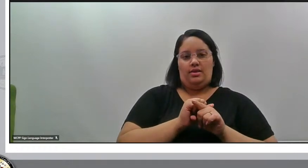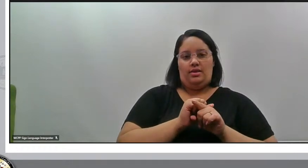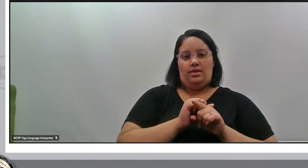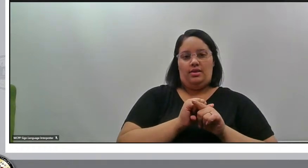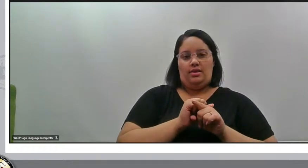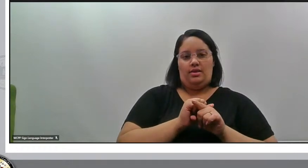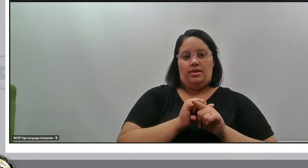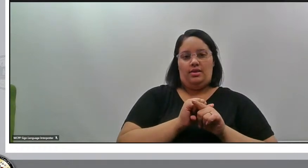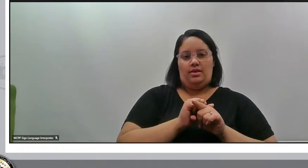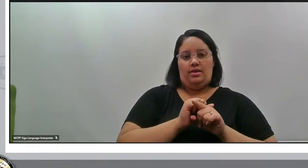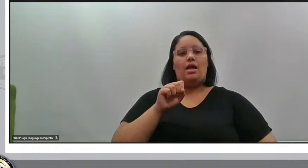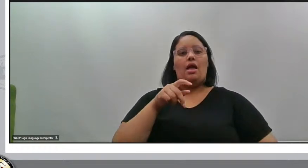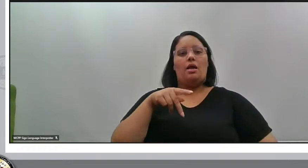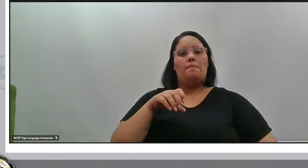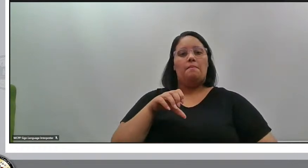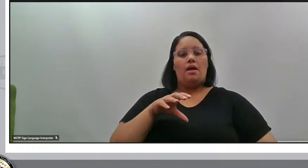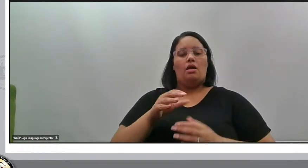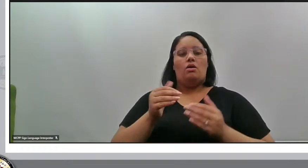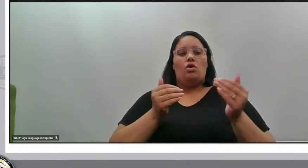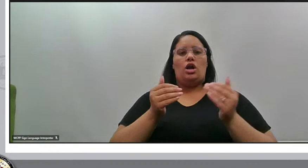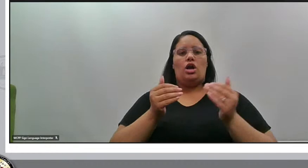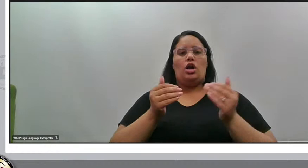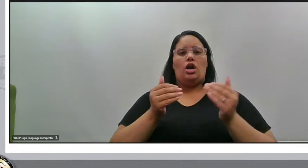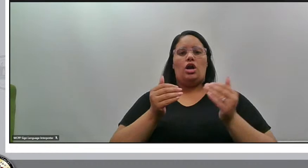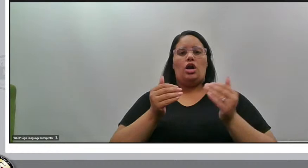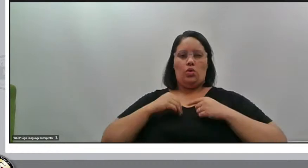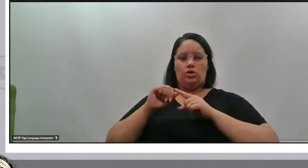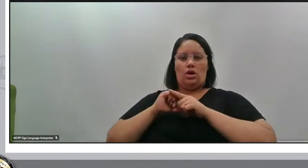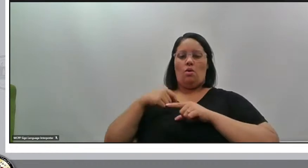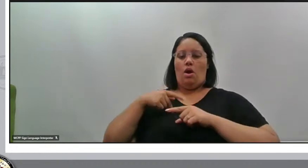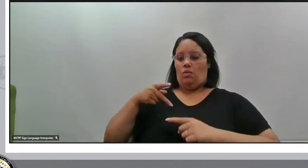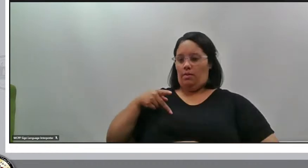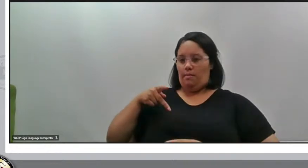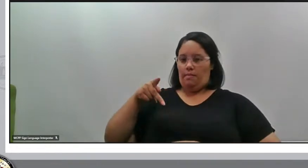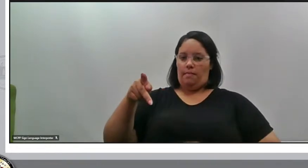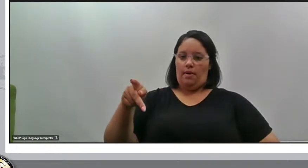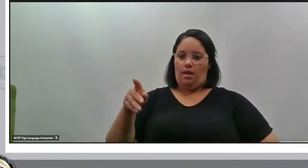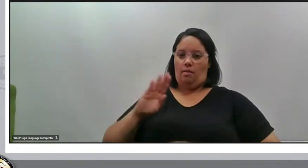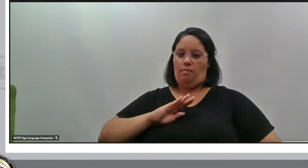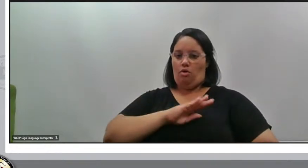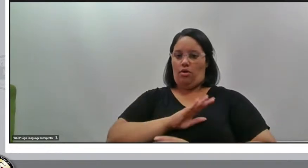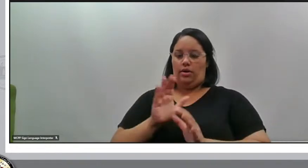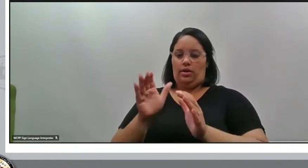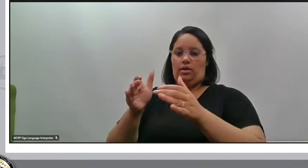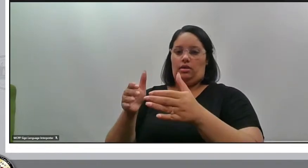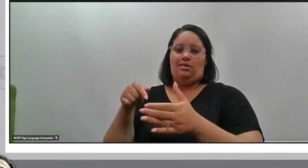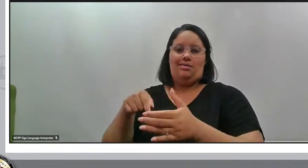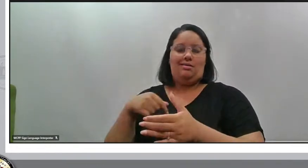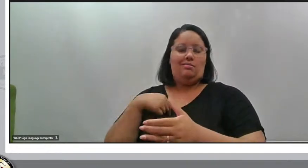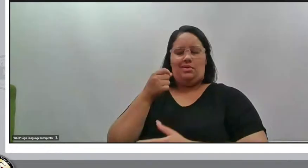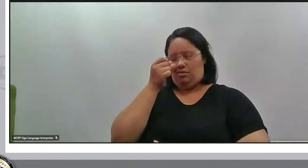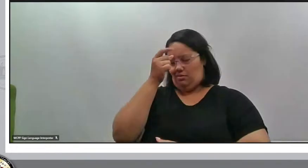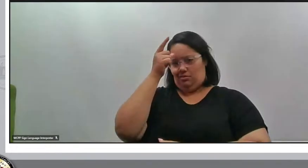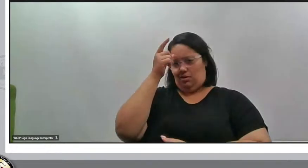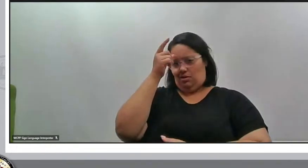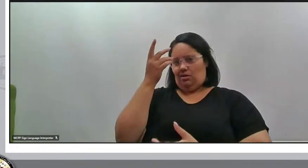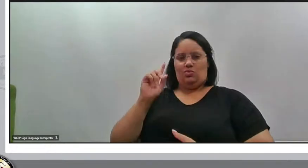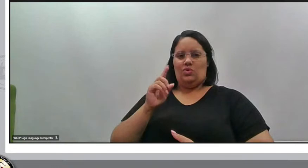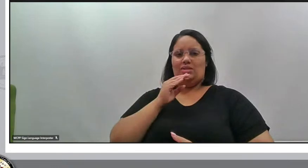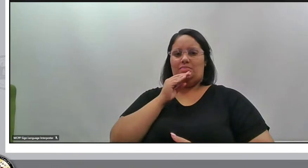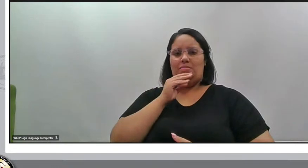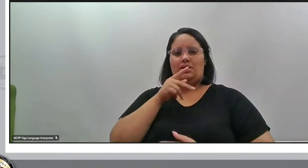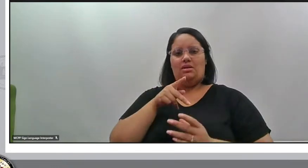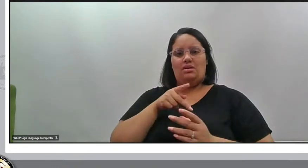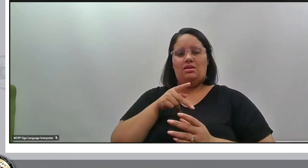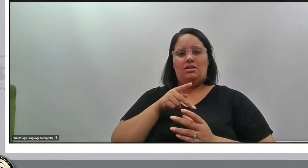understanding is APAC organizes its own training because we pay to be part of that body. So I just wanted to understand what